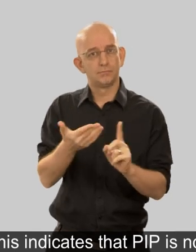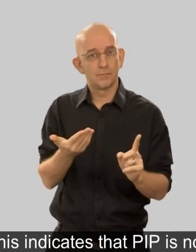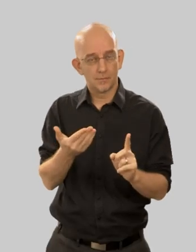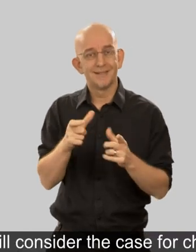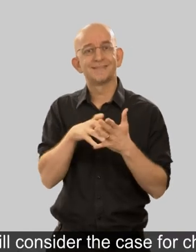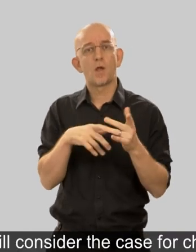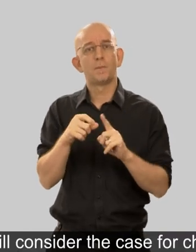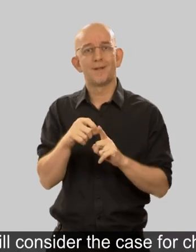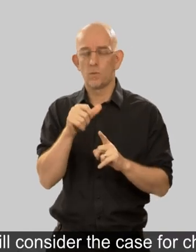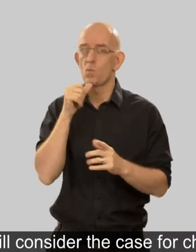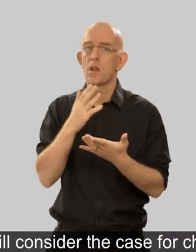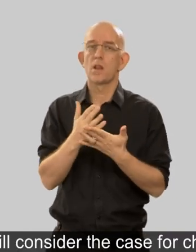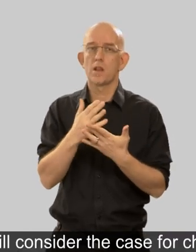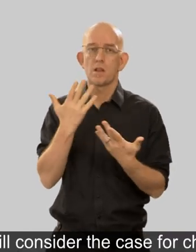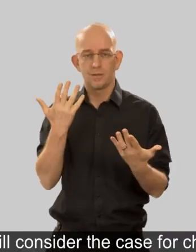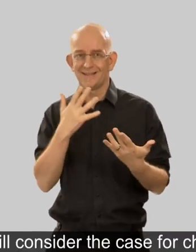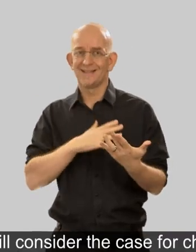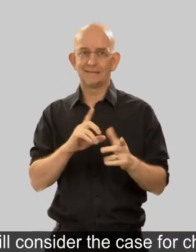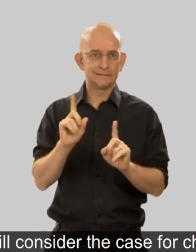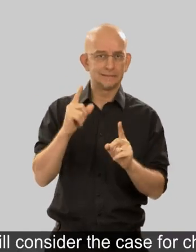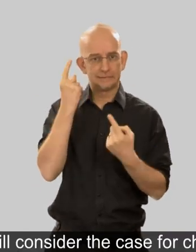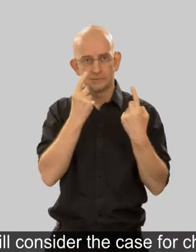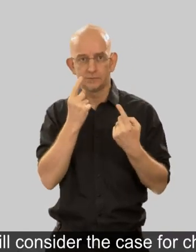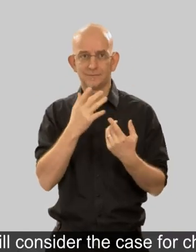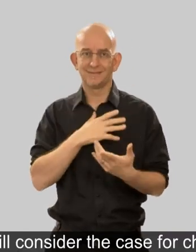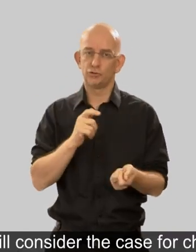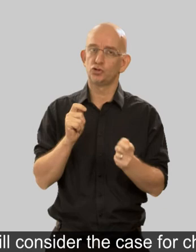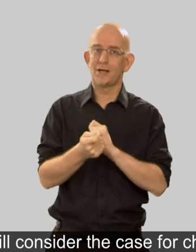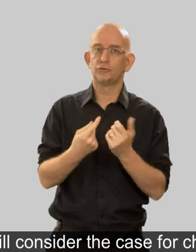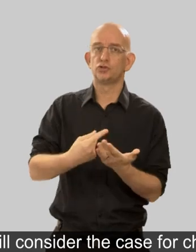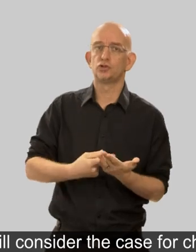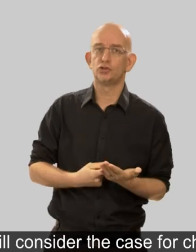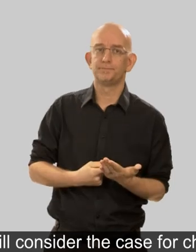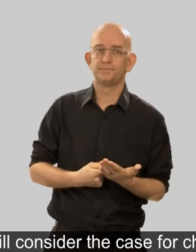DWP will consider the case for change.